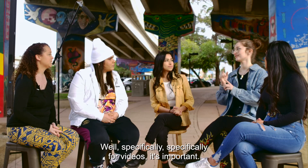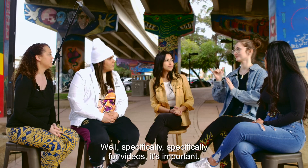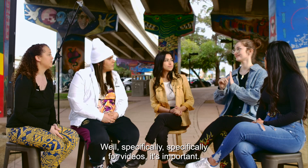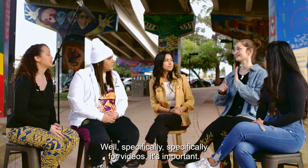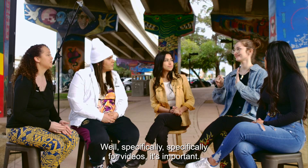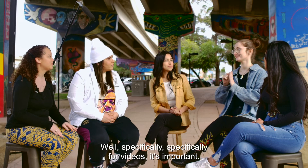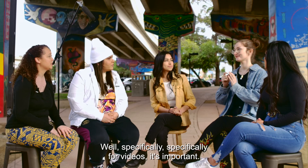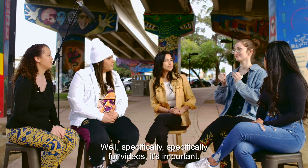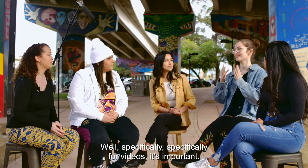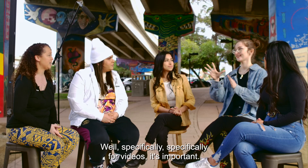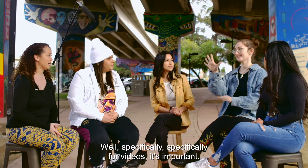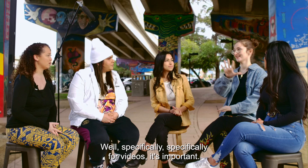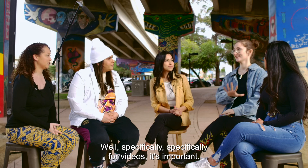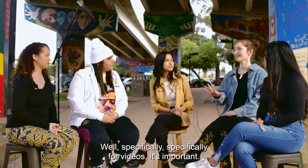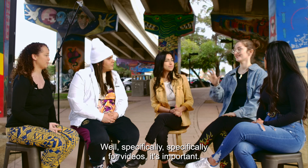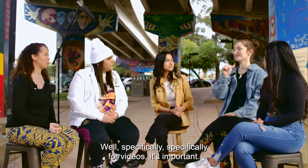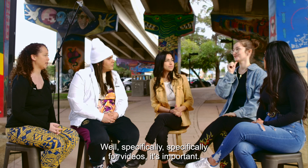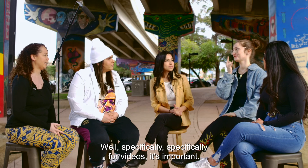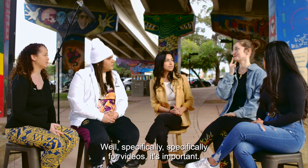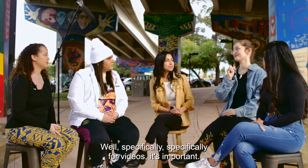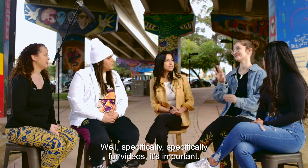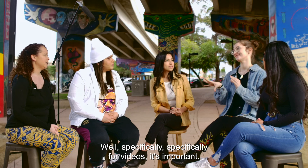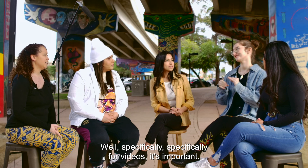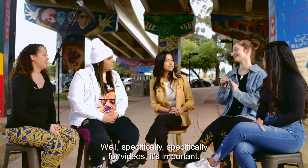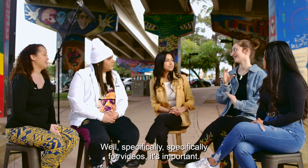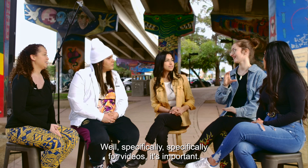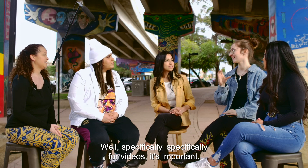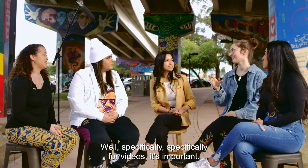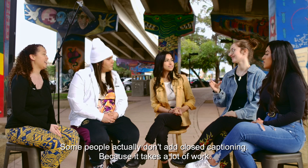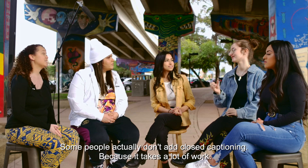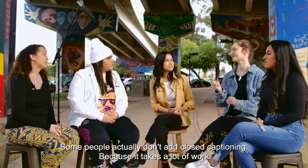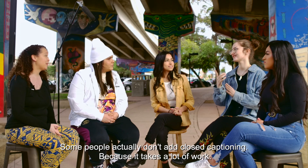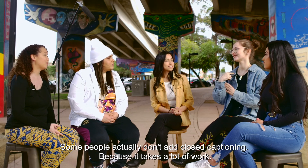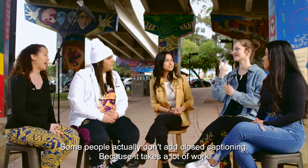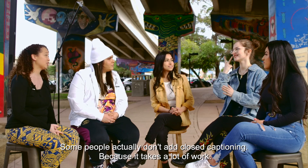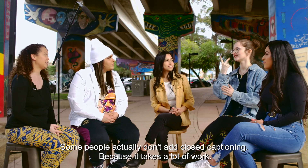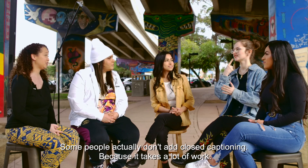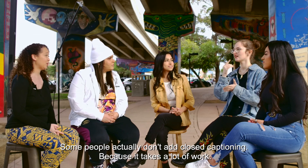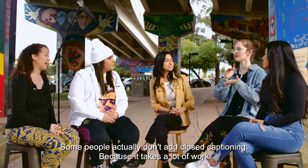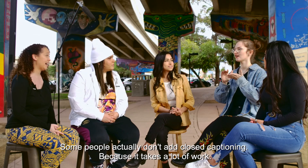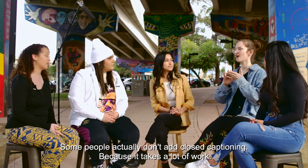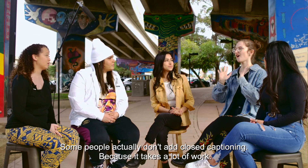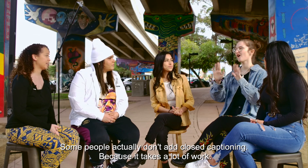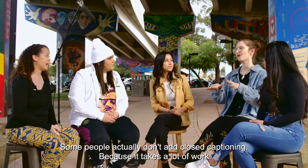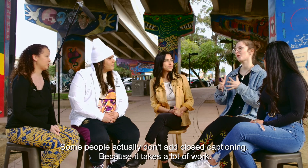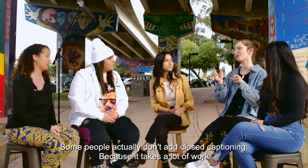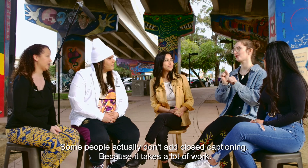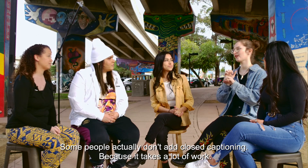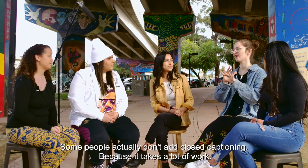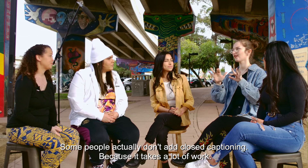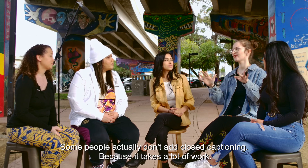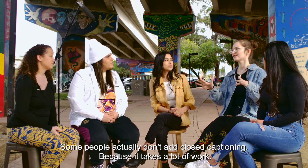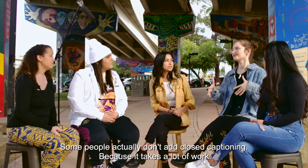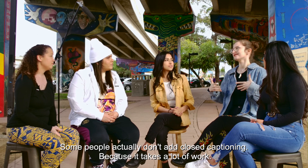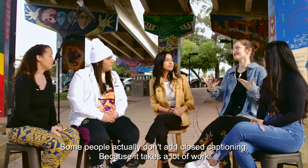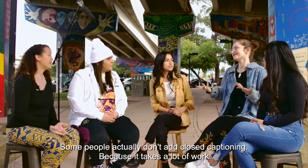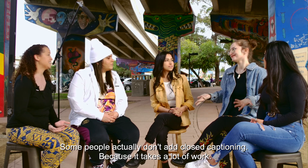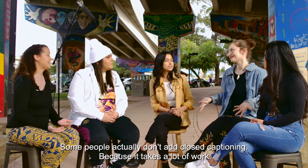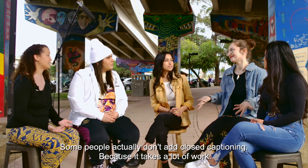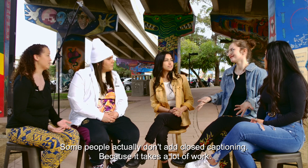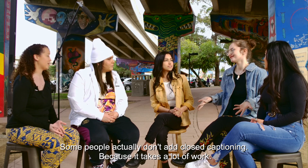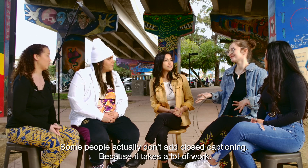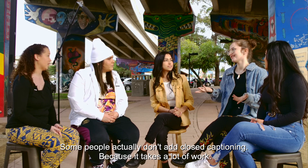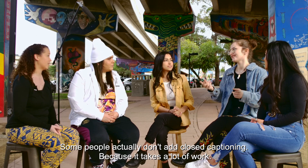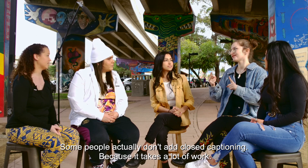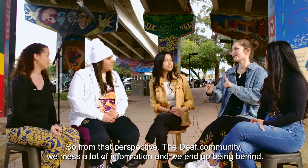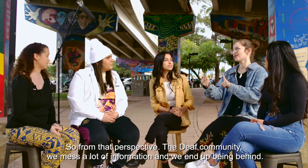Well, specifically for videos, it's important. Some people actually don't add closed captioning because